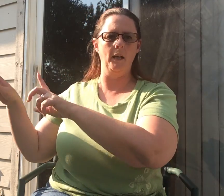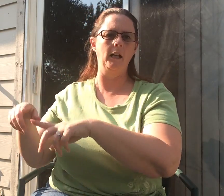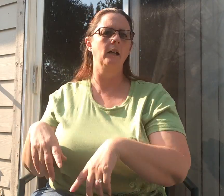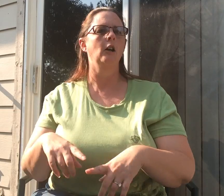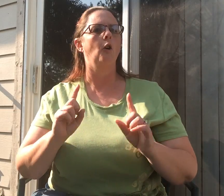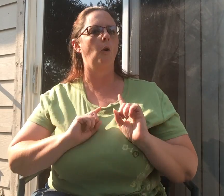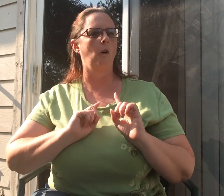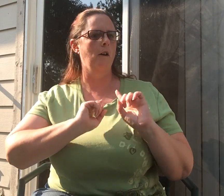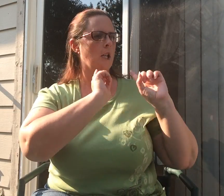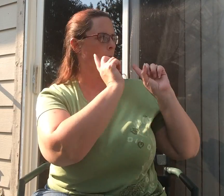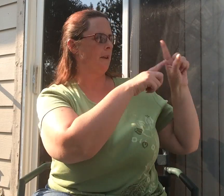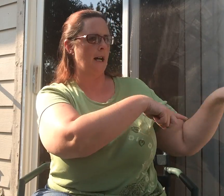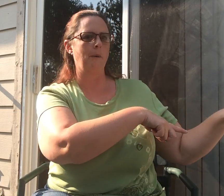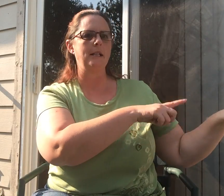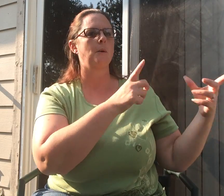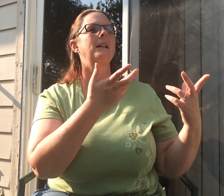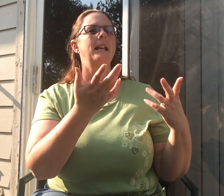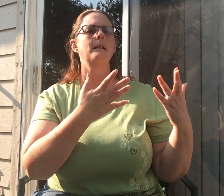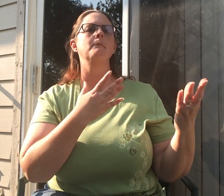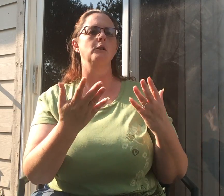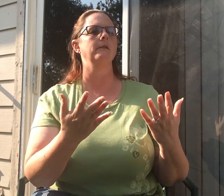way, or going that way, so it can move.